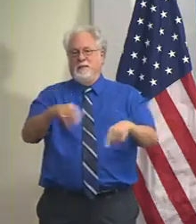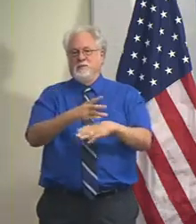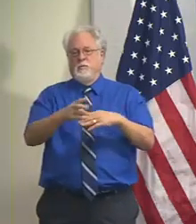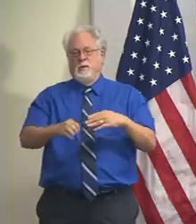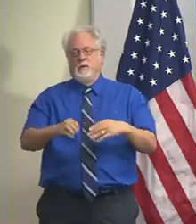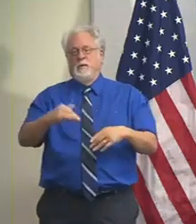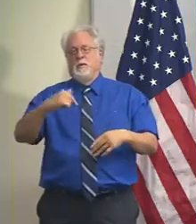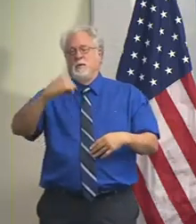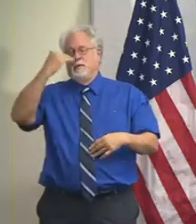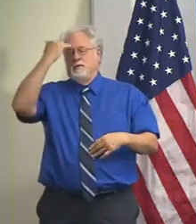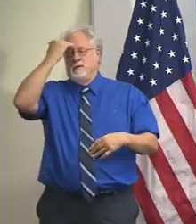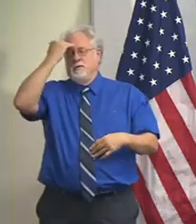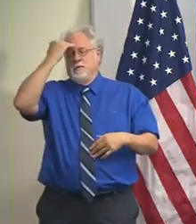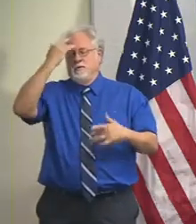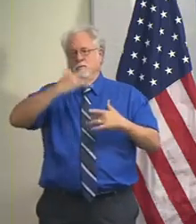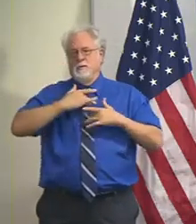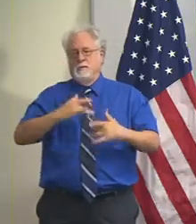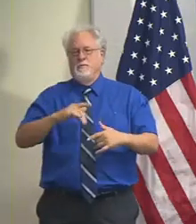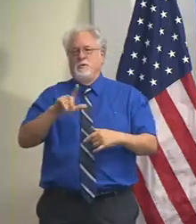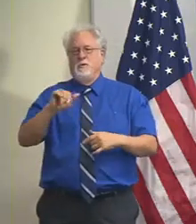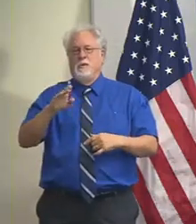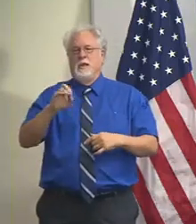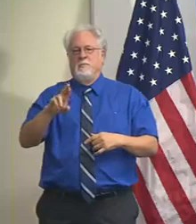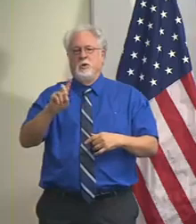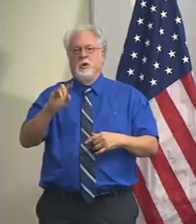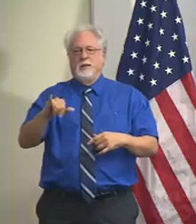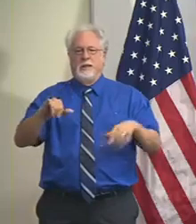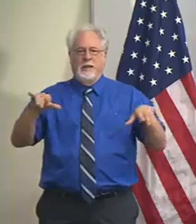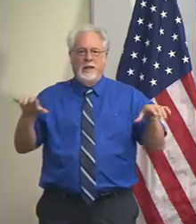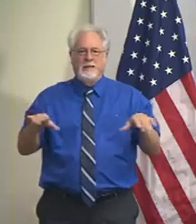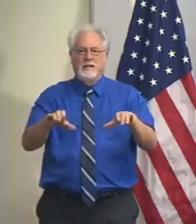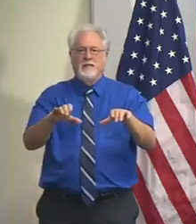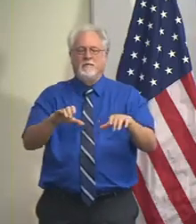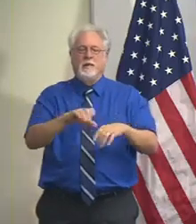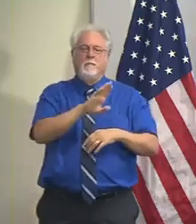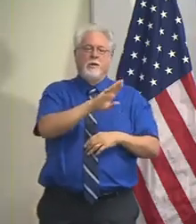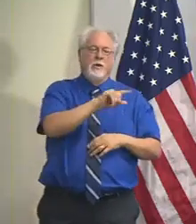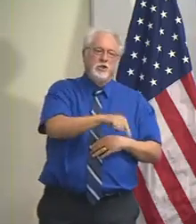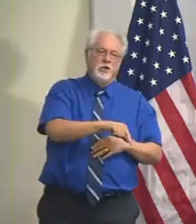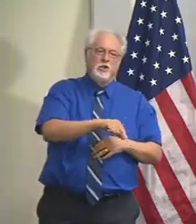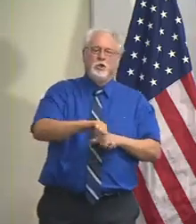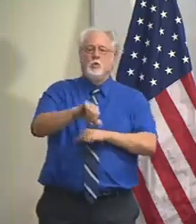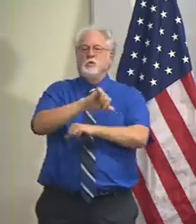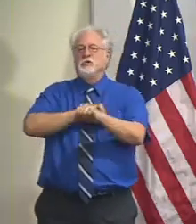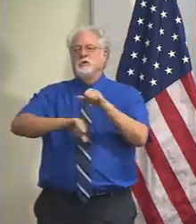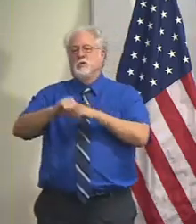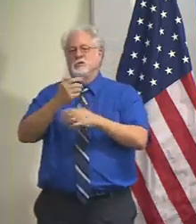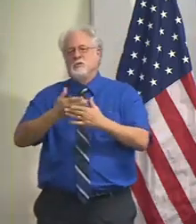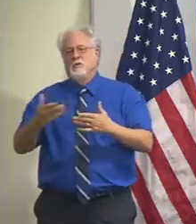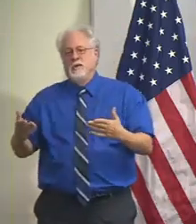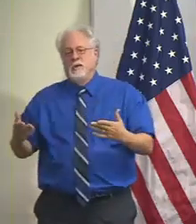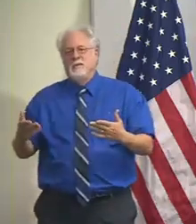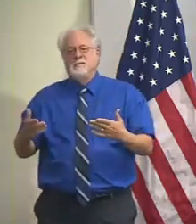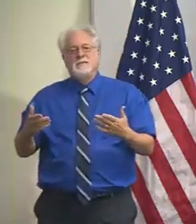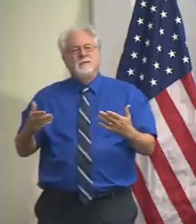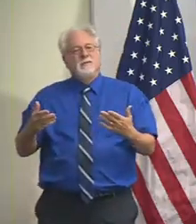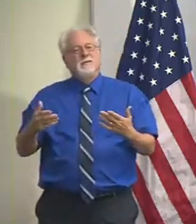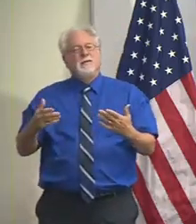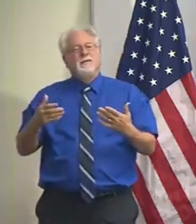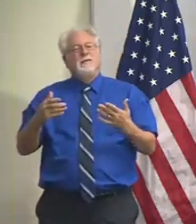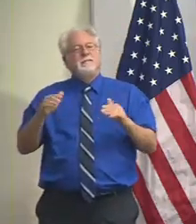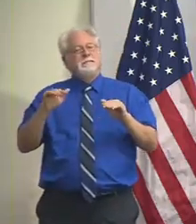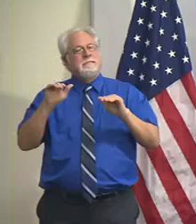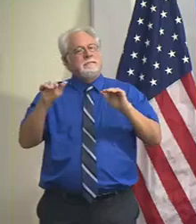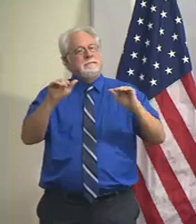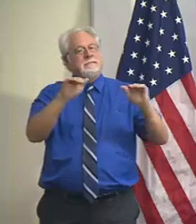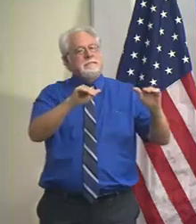I know that there are typical Labor Day activities, a lot of barbecues, a lot of social functions. I want to remind folks